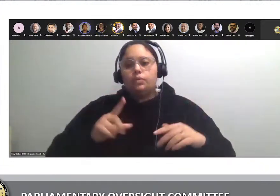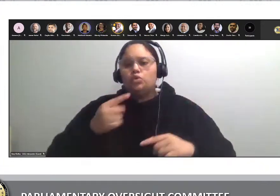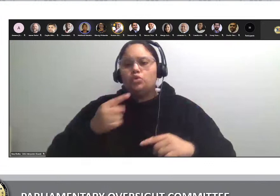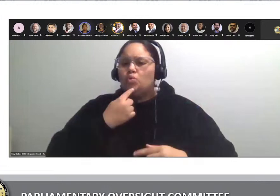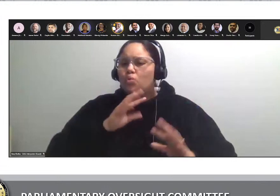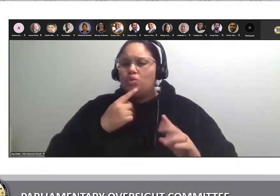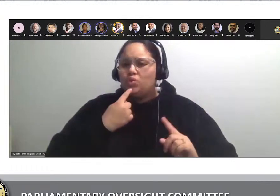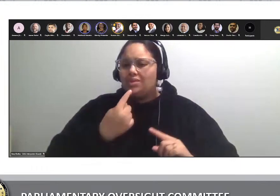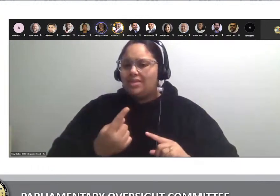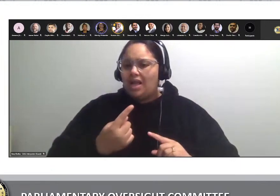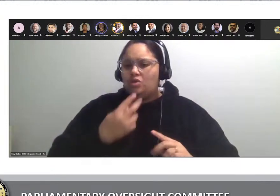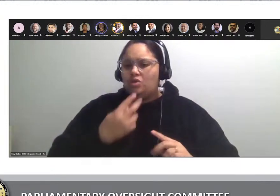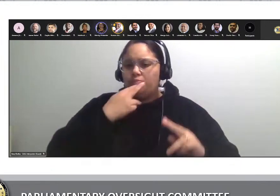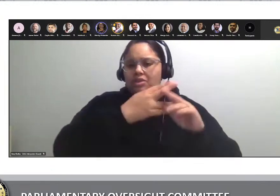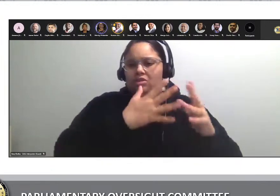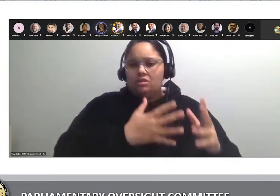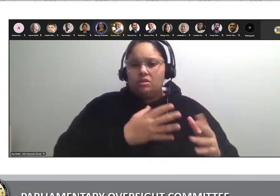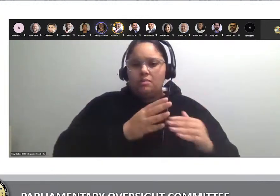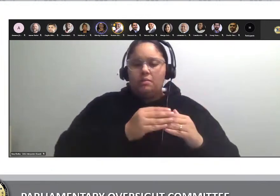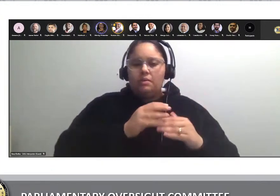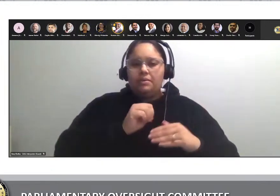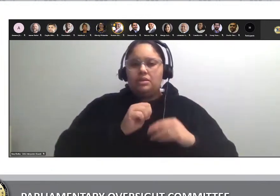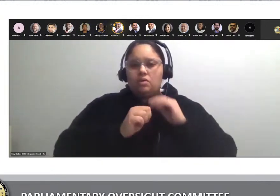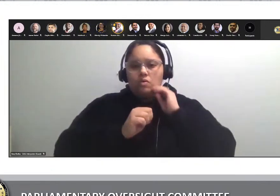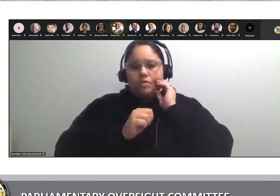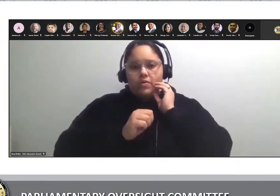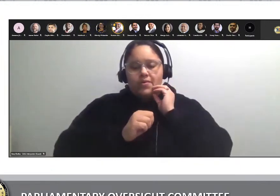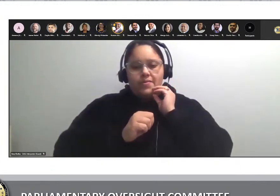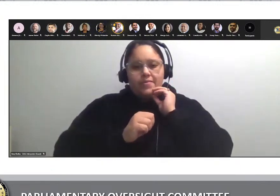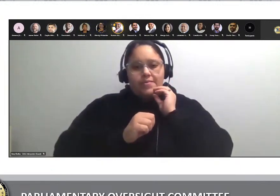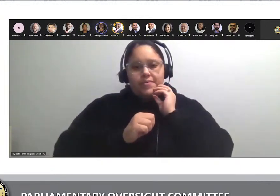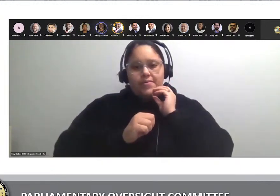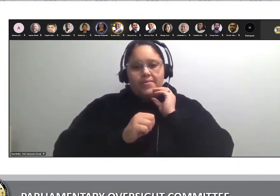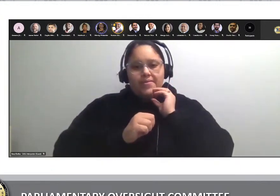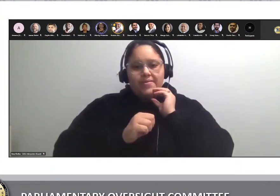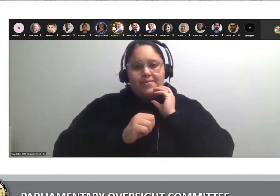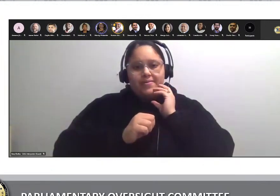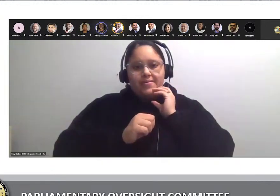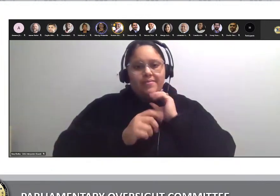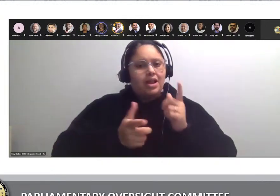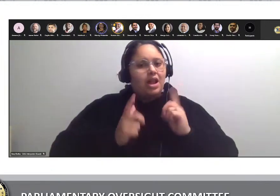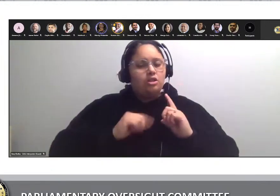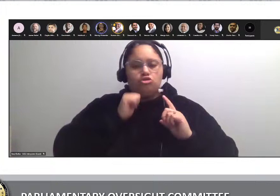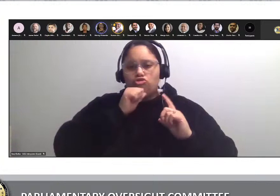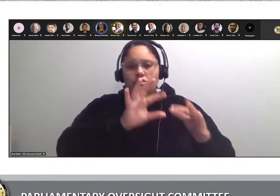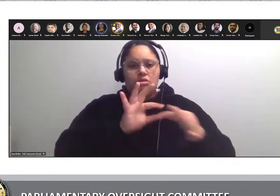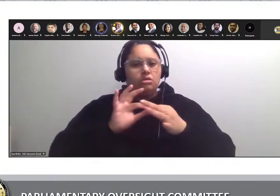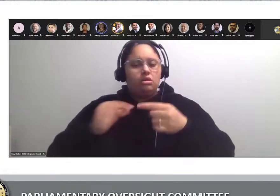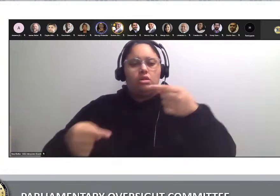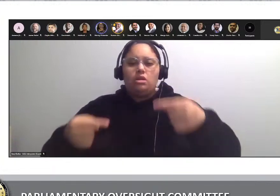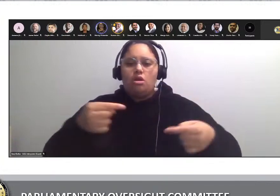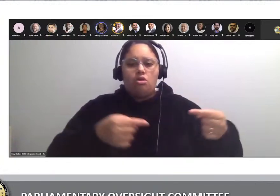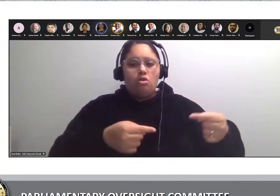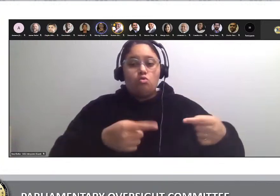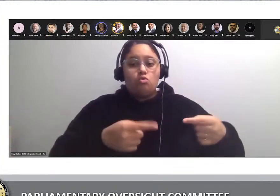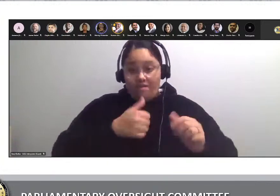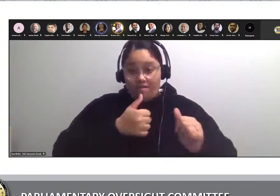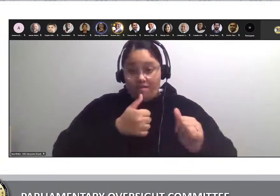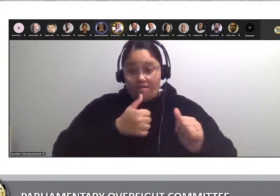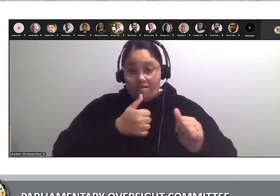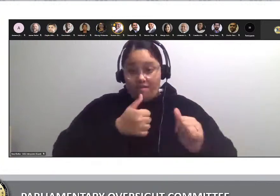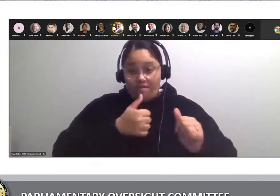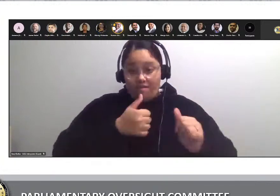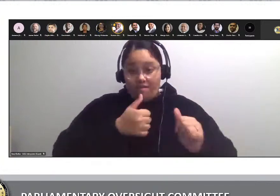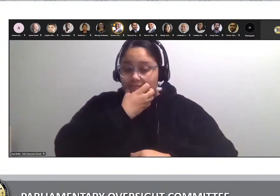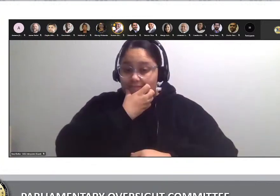to the petitioner? member Maseko. Let us not engage into a dialogue. Do you have a follow-up